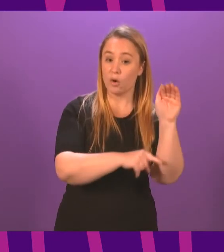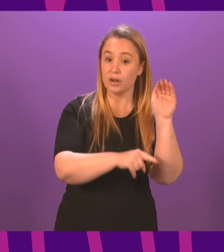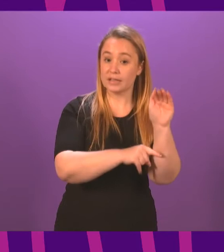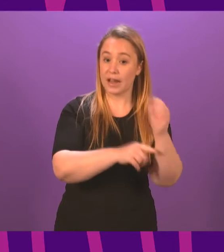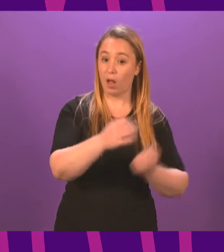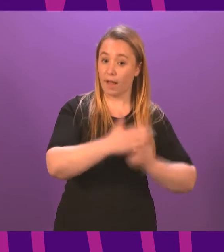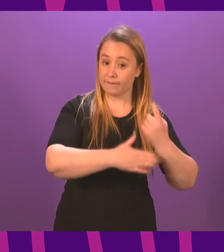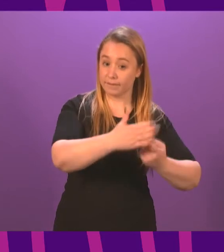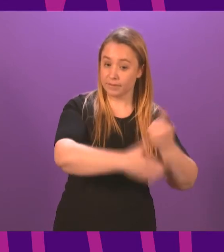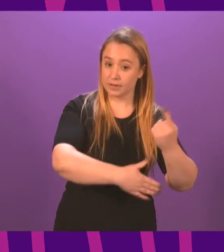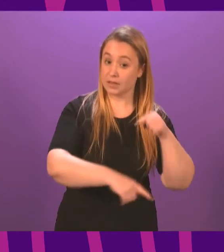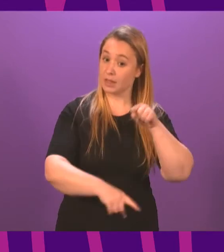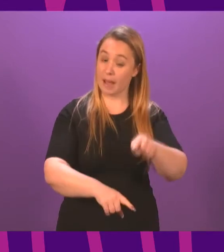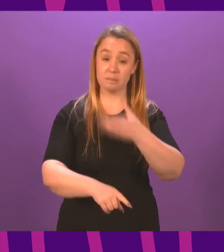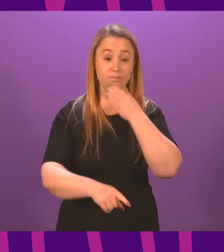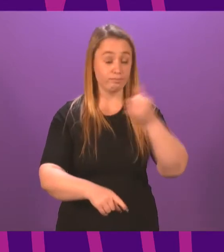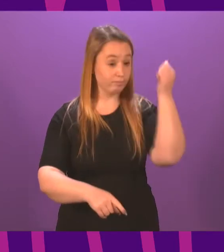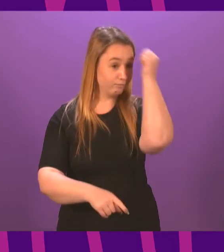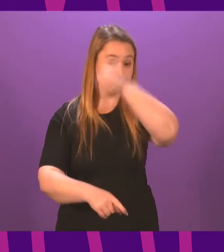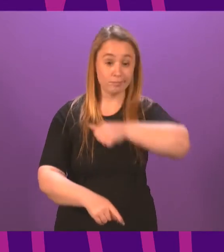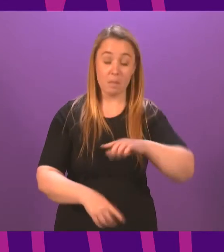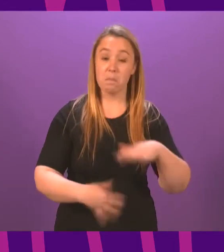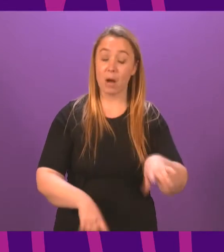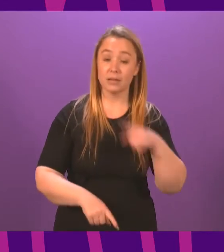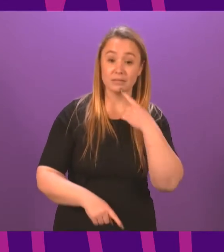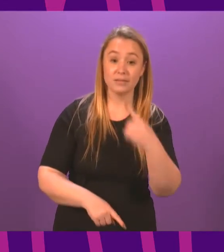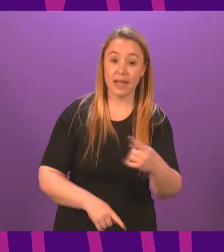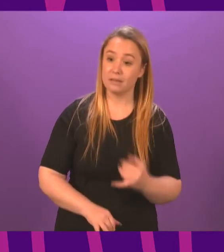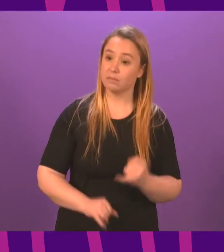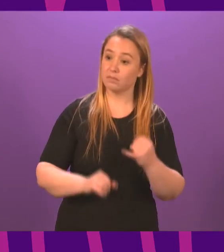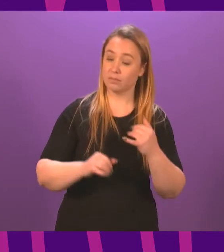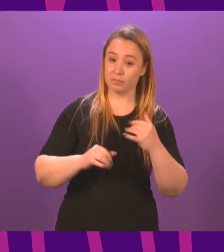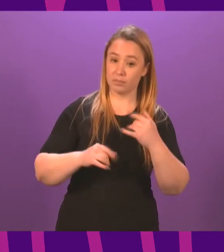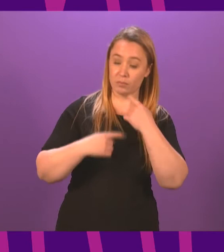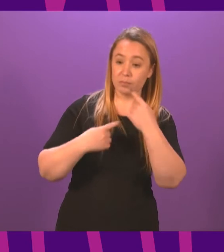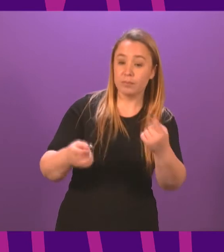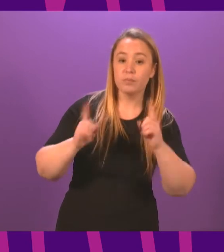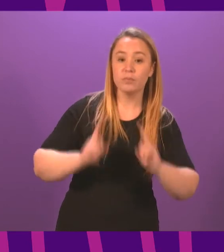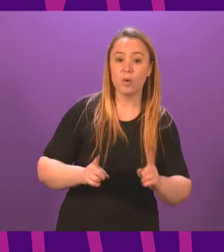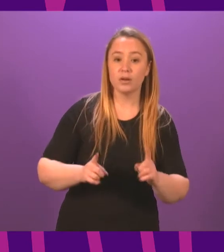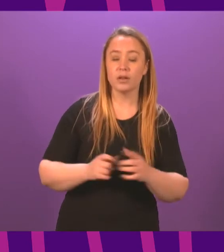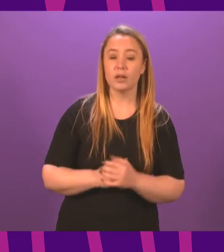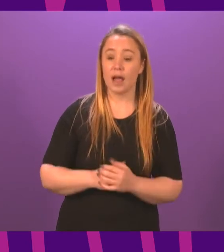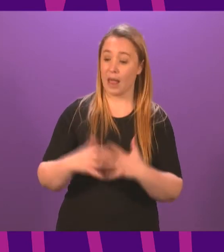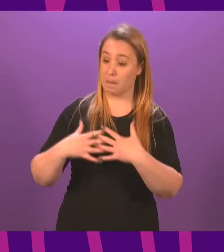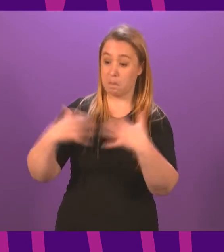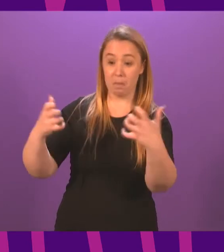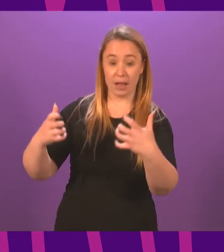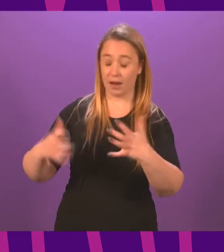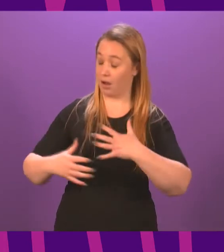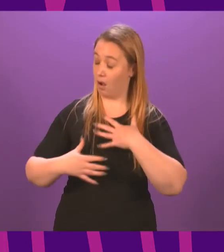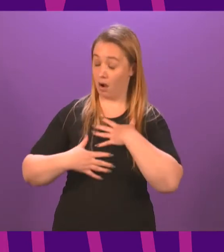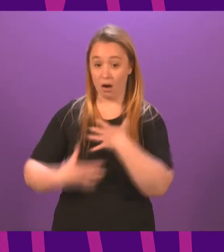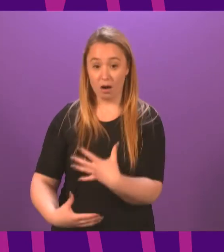very intelligent man by all accounts, tells an incredulous public and a disbelieving committee of this Parliament